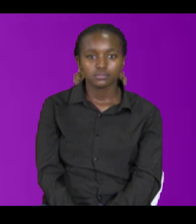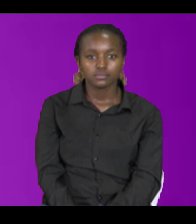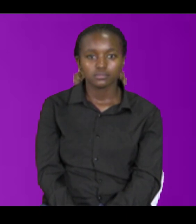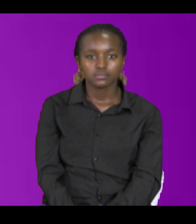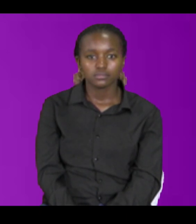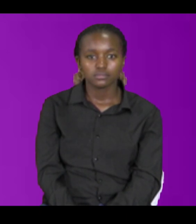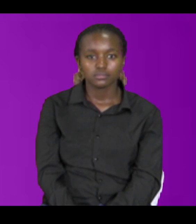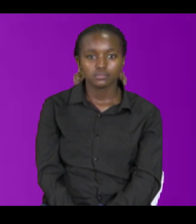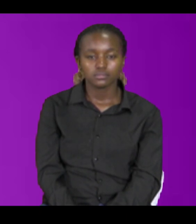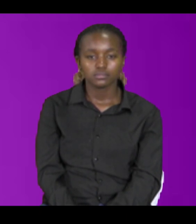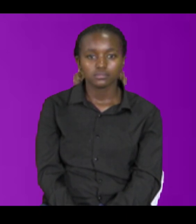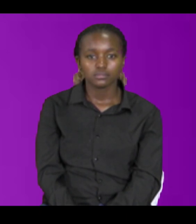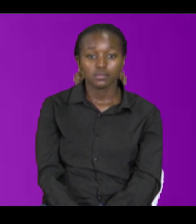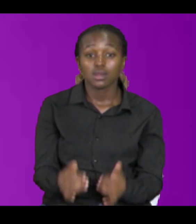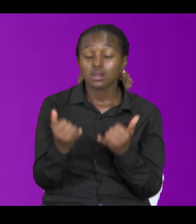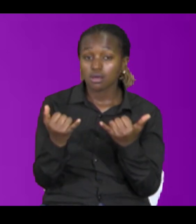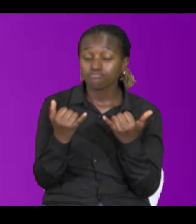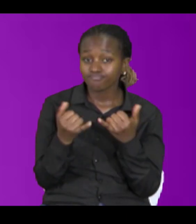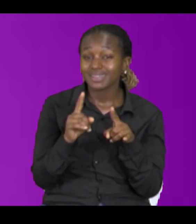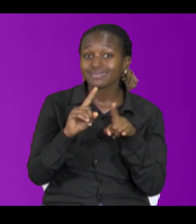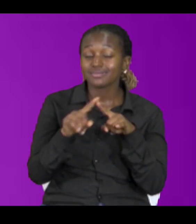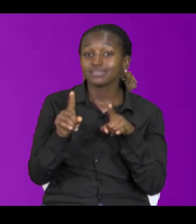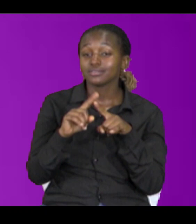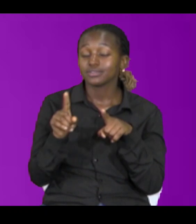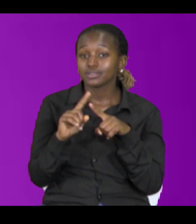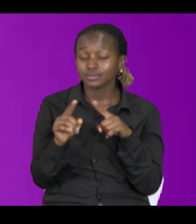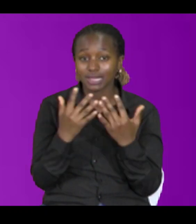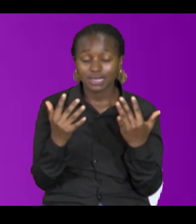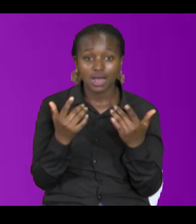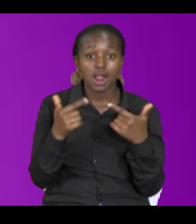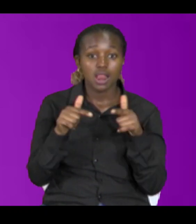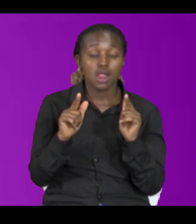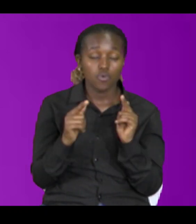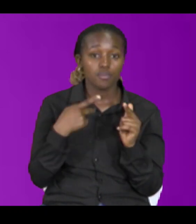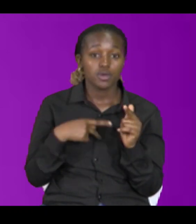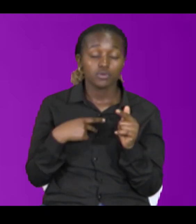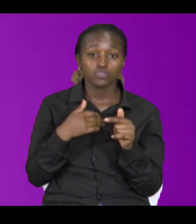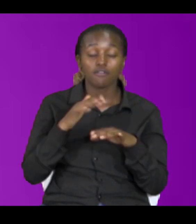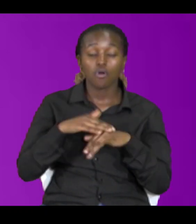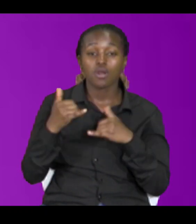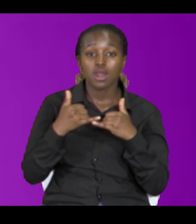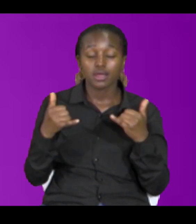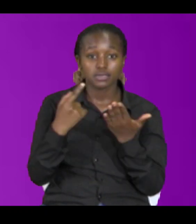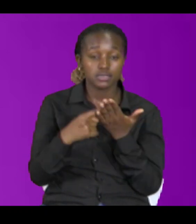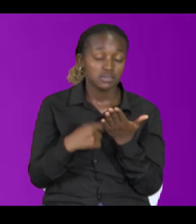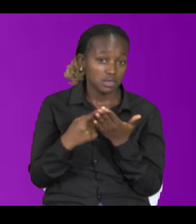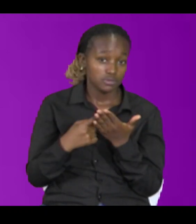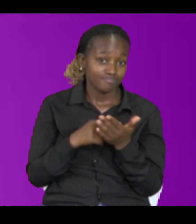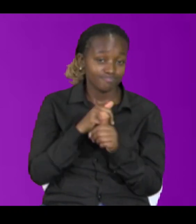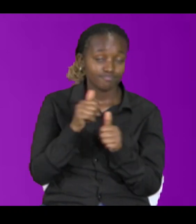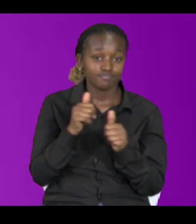they enable effective participation in online discussions. So I don't want to repeat what I said,